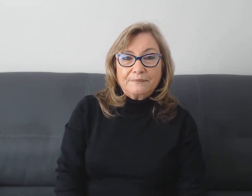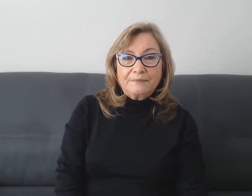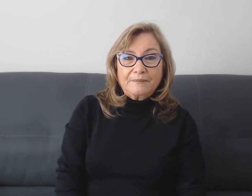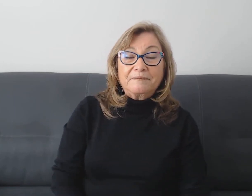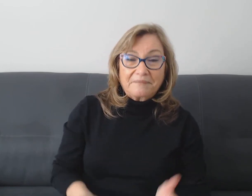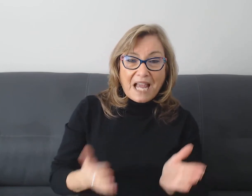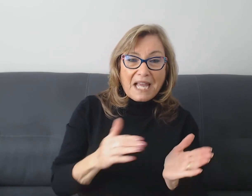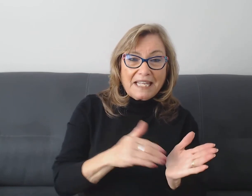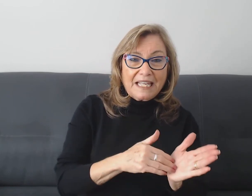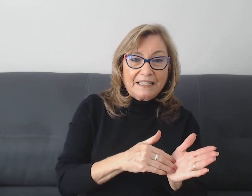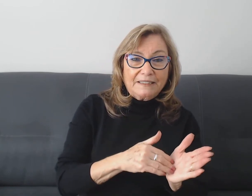Again,